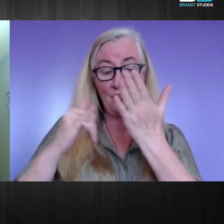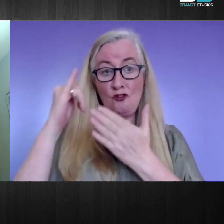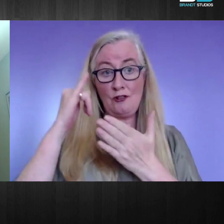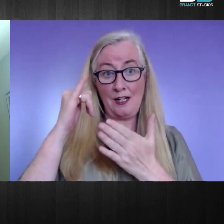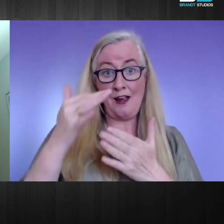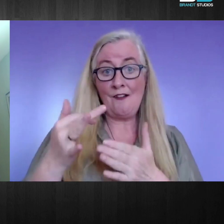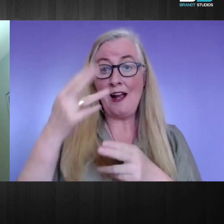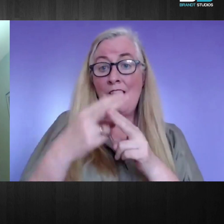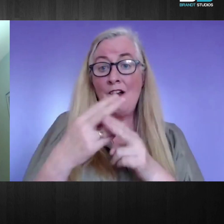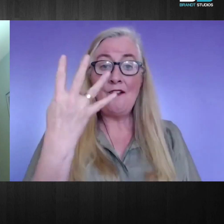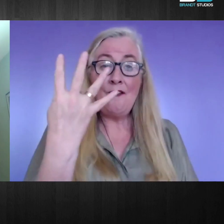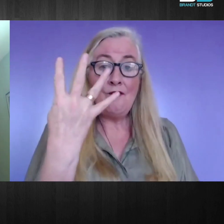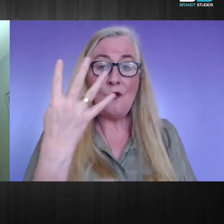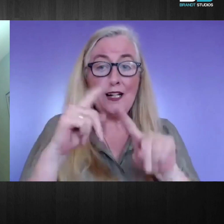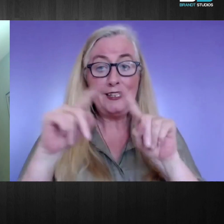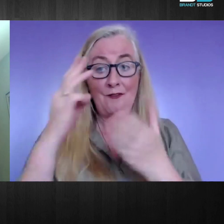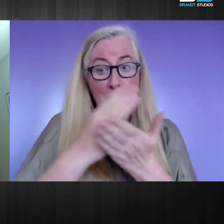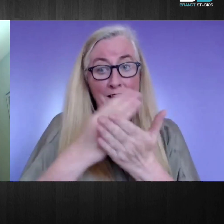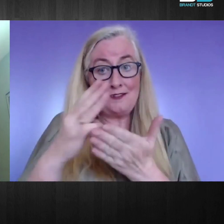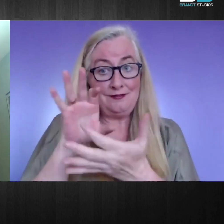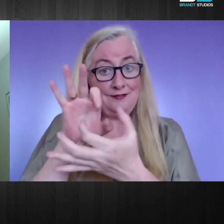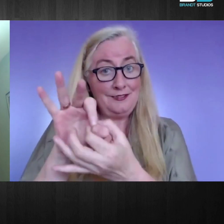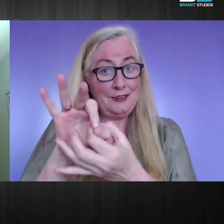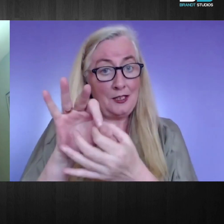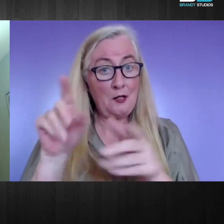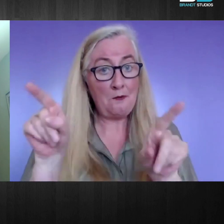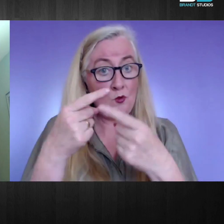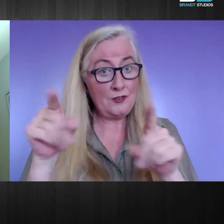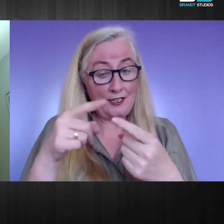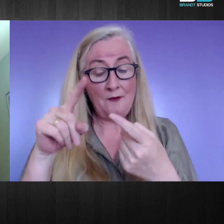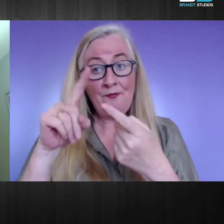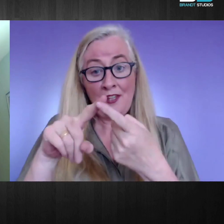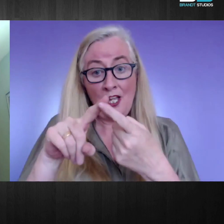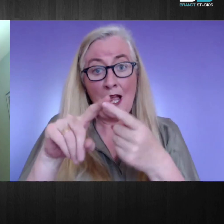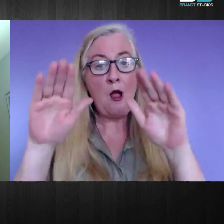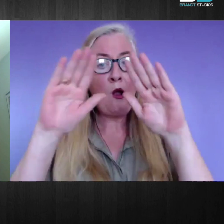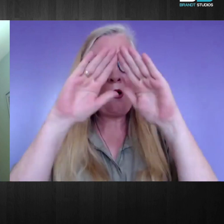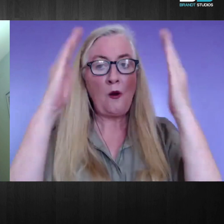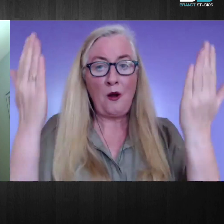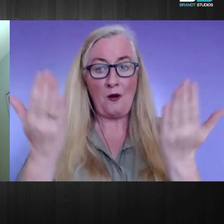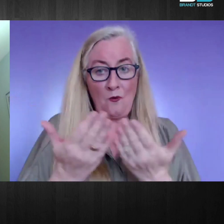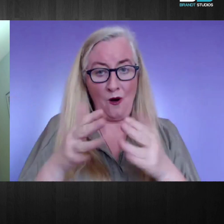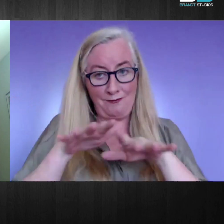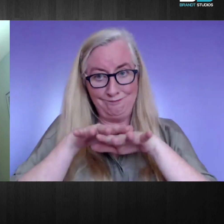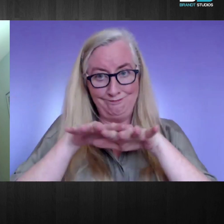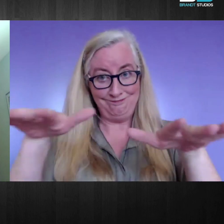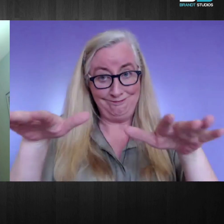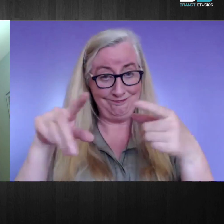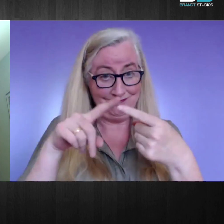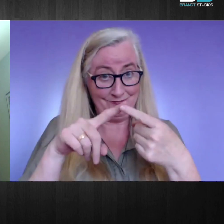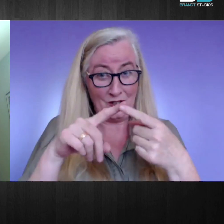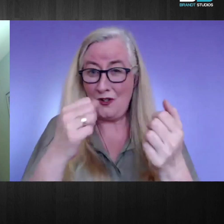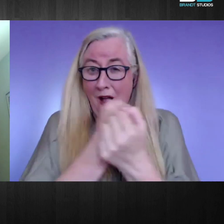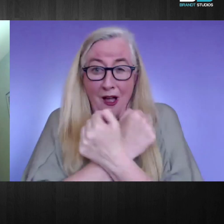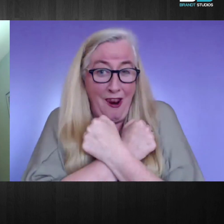characteristics of music. So one of them is that music is a global phenomenon. So music is loved across the world. It's